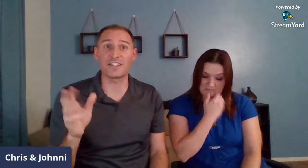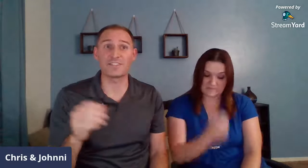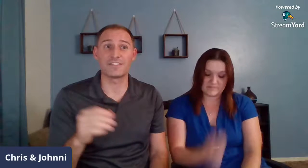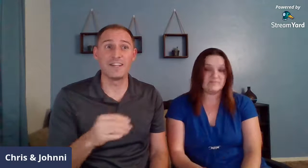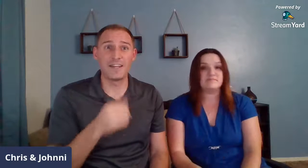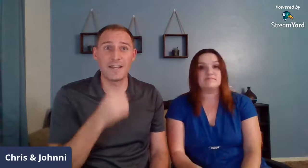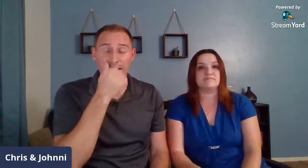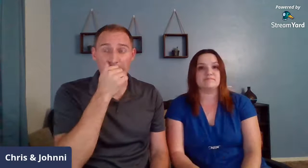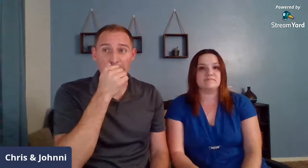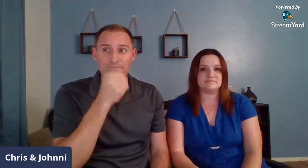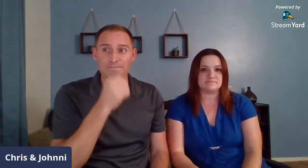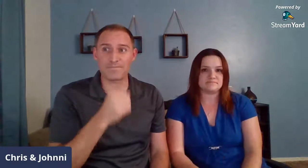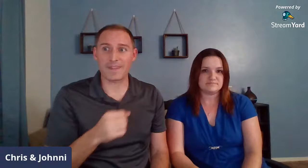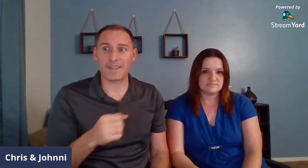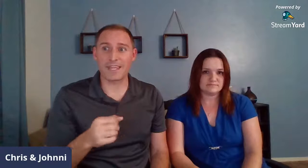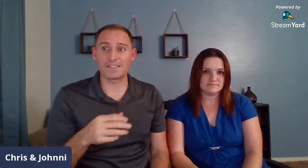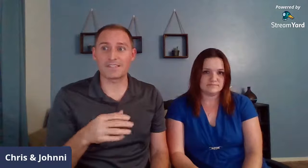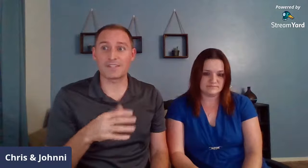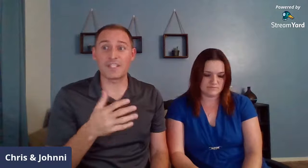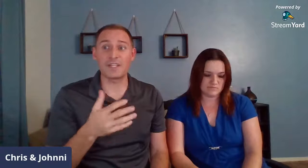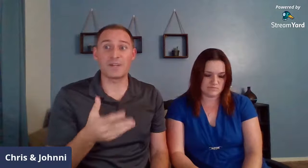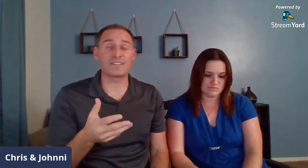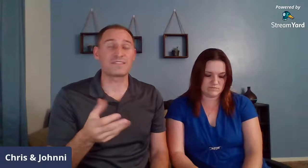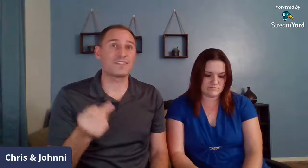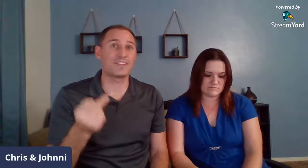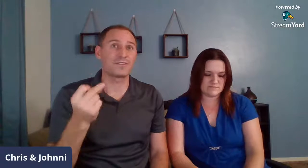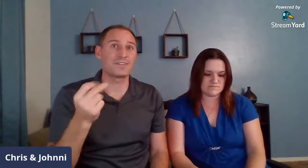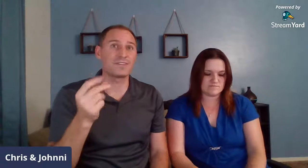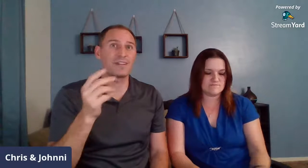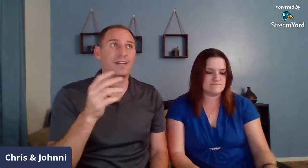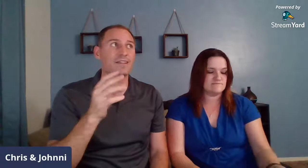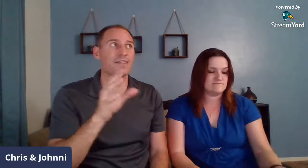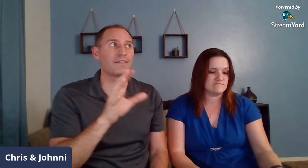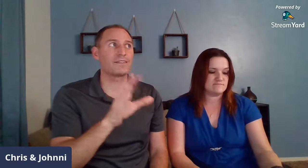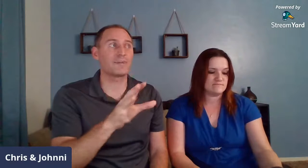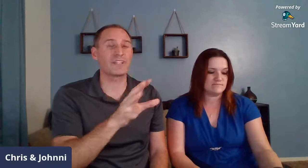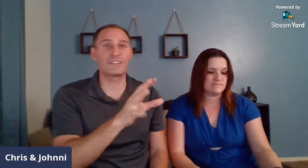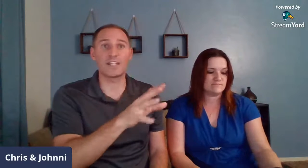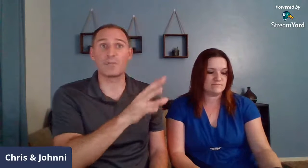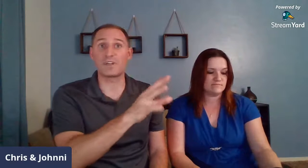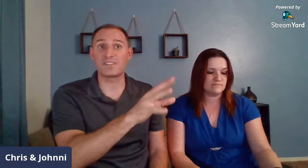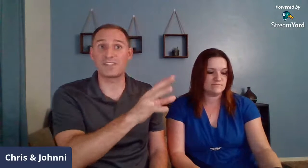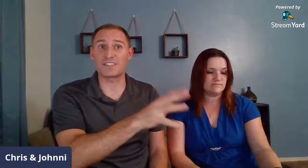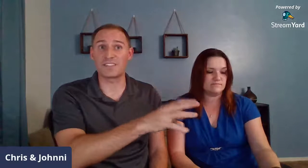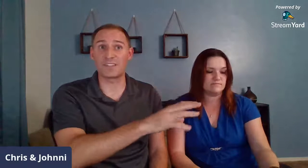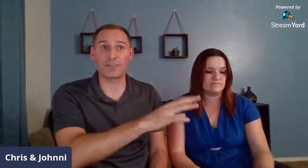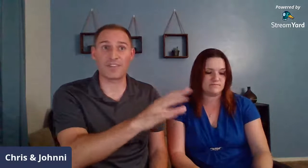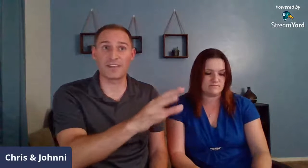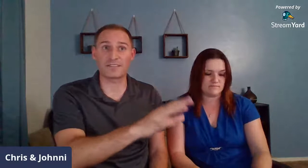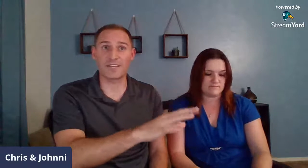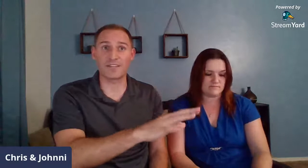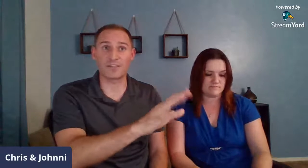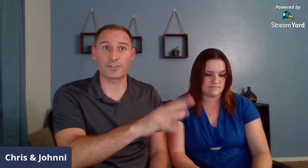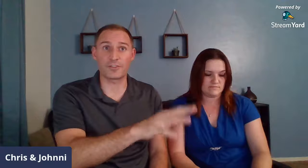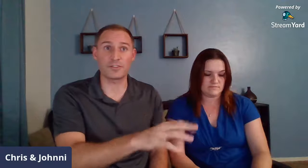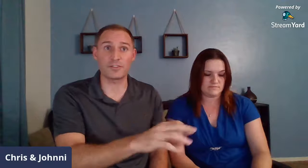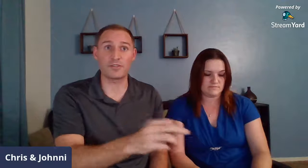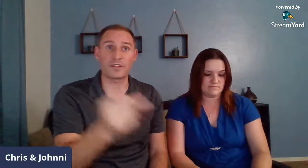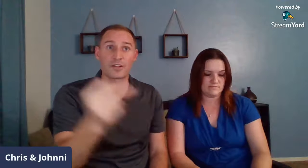on. And so anyways, somebody could tell him what's digit 3,532, and he's like,